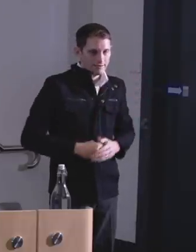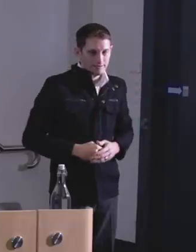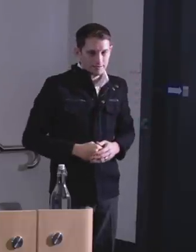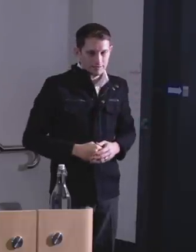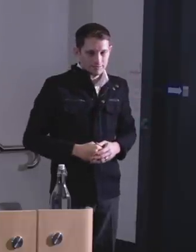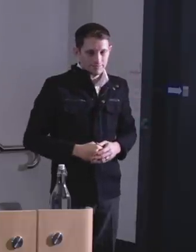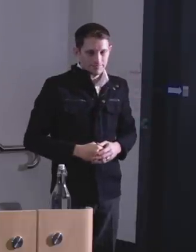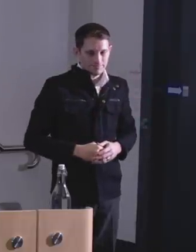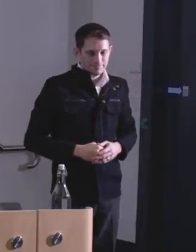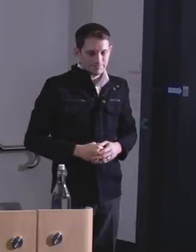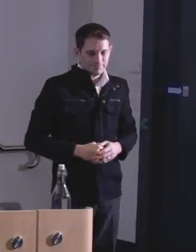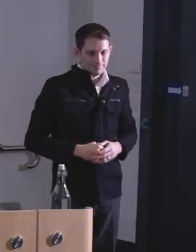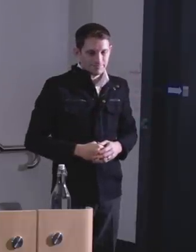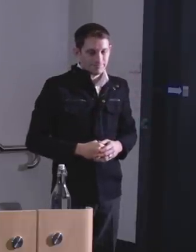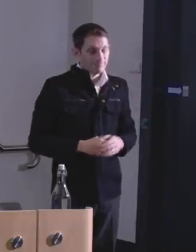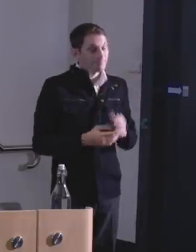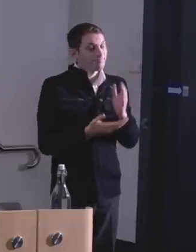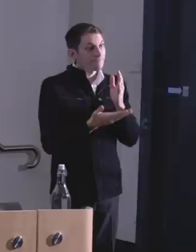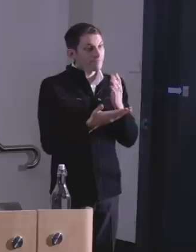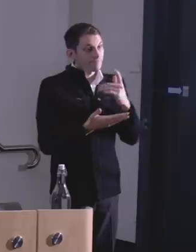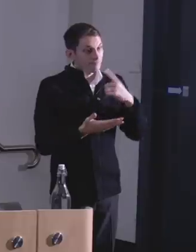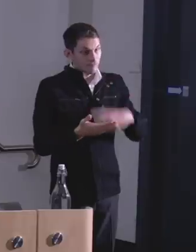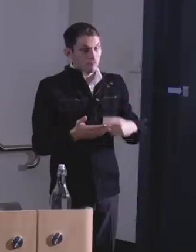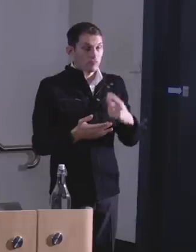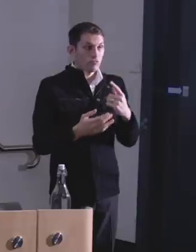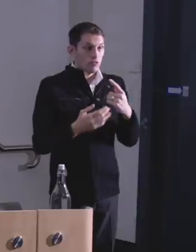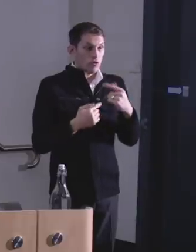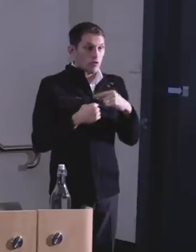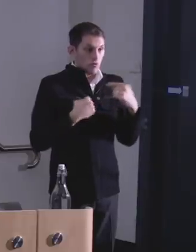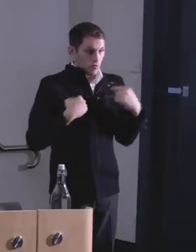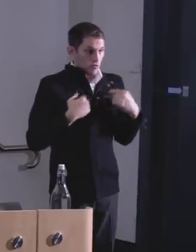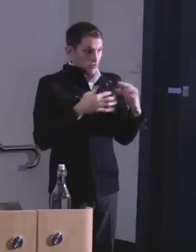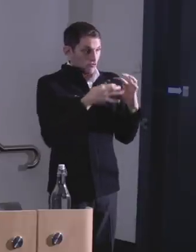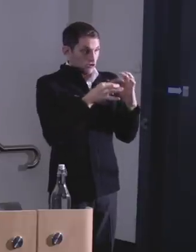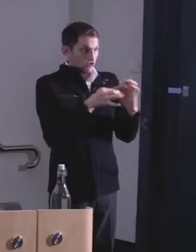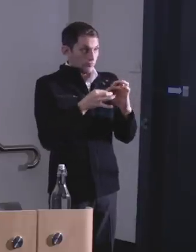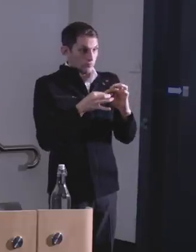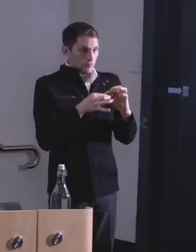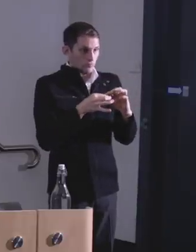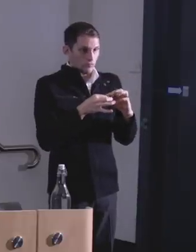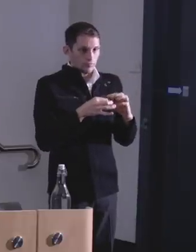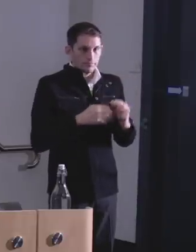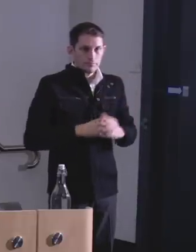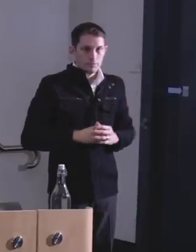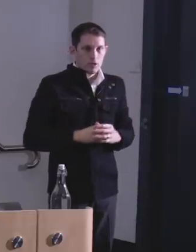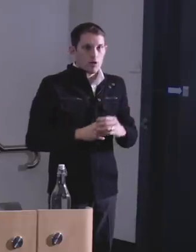the, you know, one of the aspects of the relationship that we have been coming along is that it's